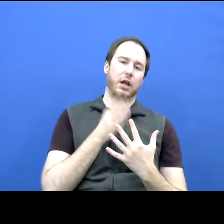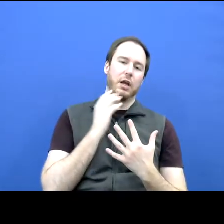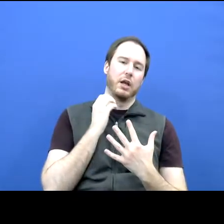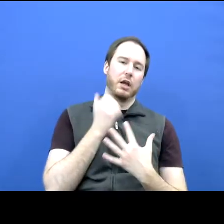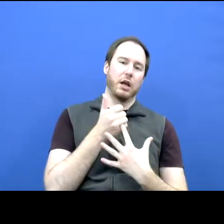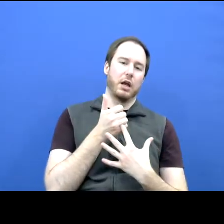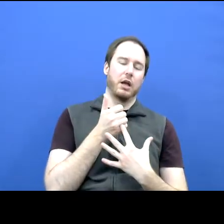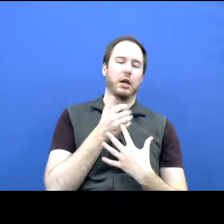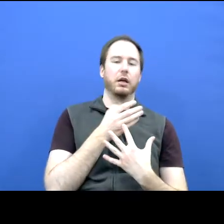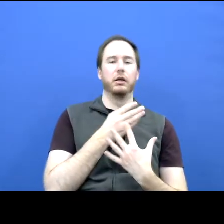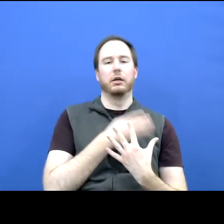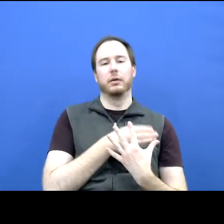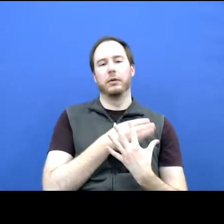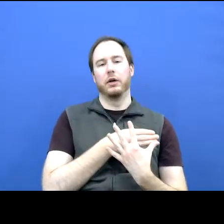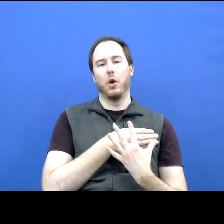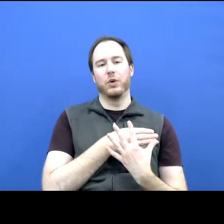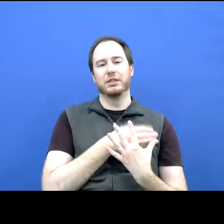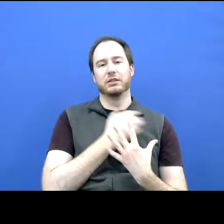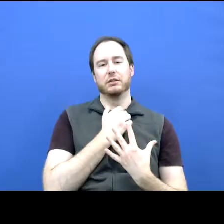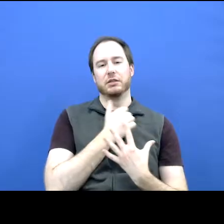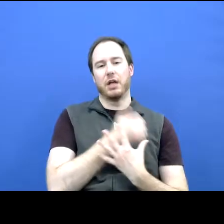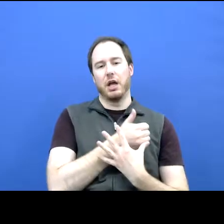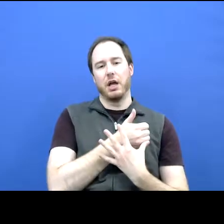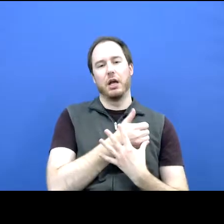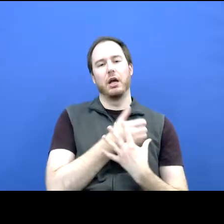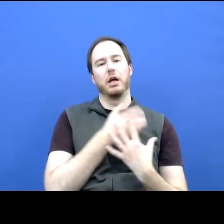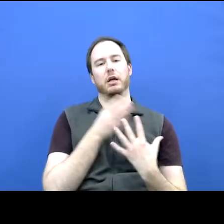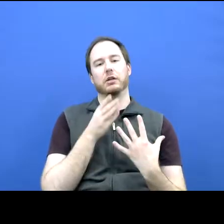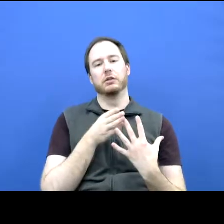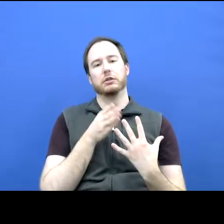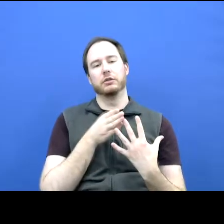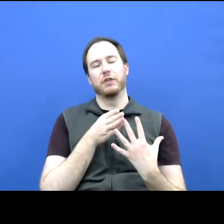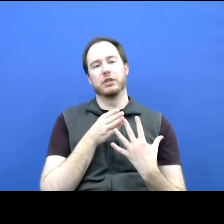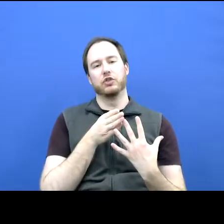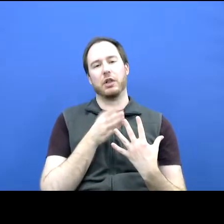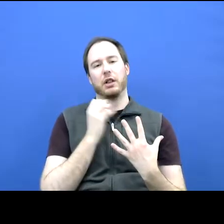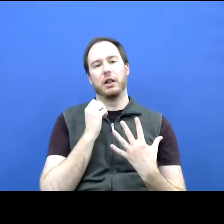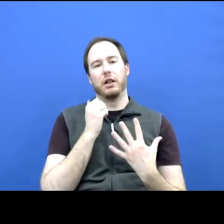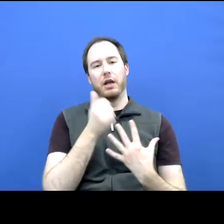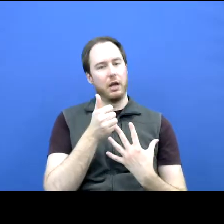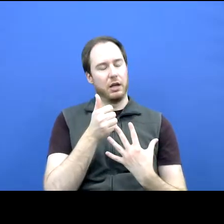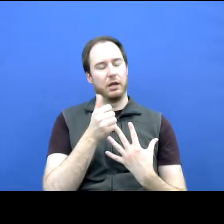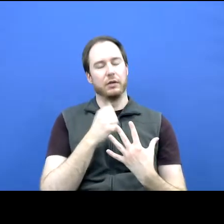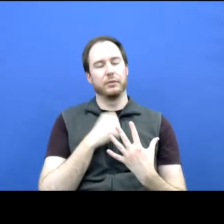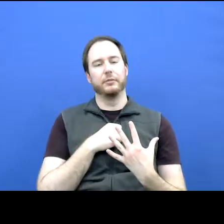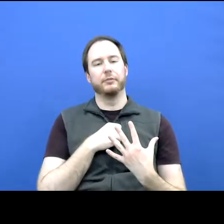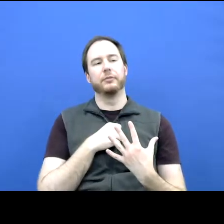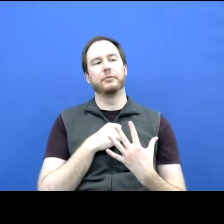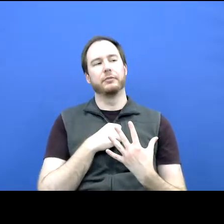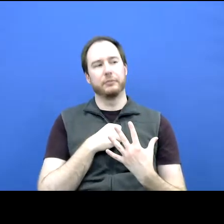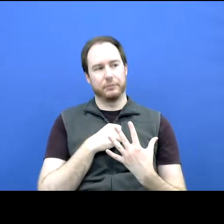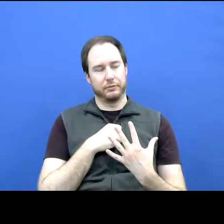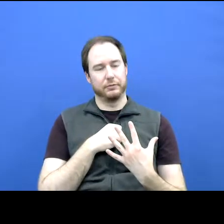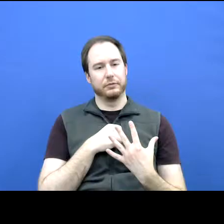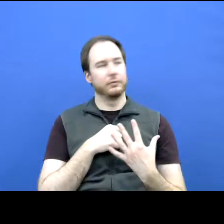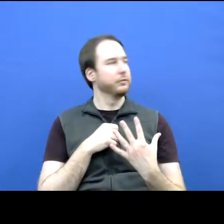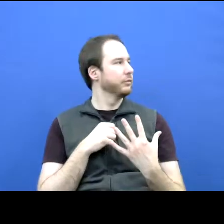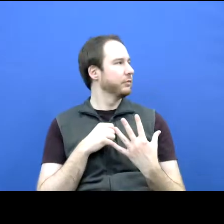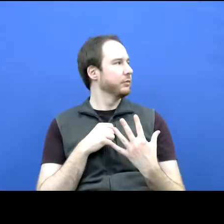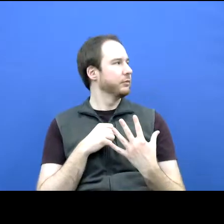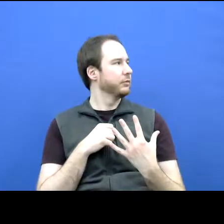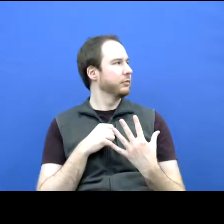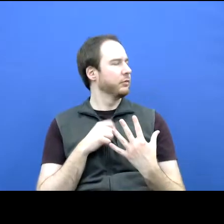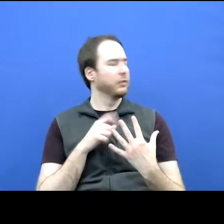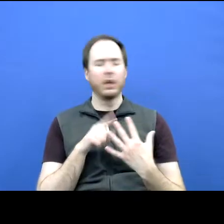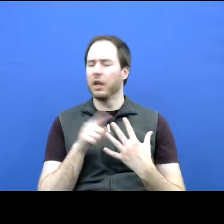Safranik, Aye. Councilmember Owens, Aye. Supervisor Schultz. Aye. Supervisor